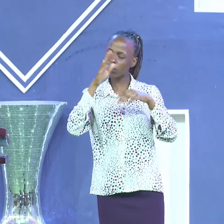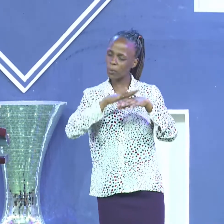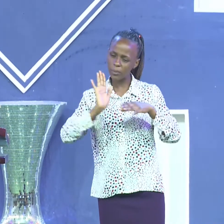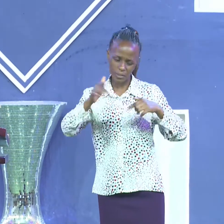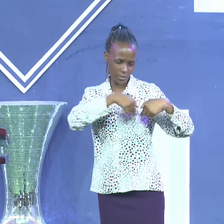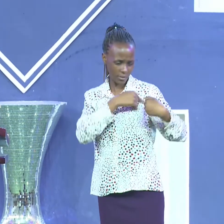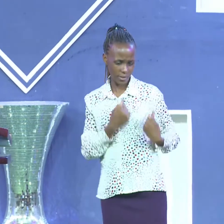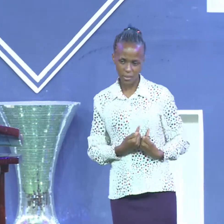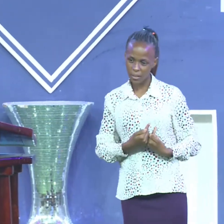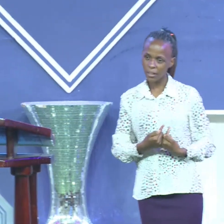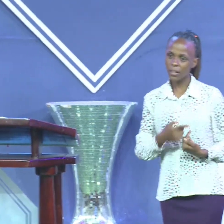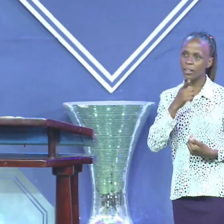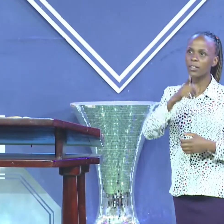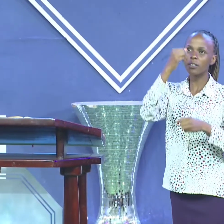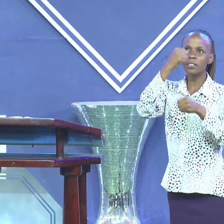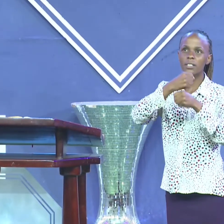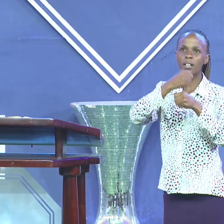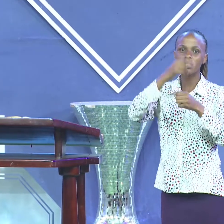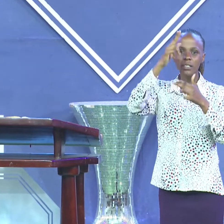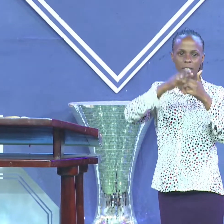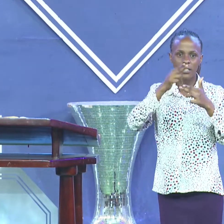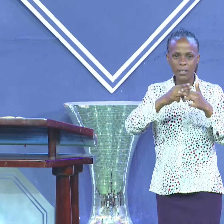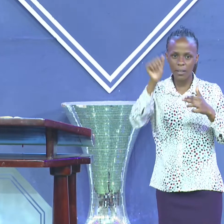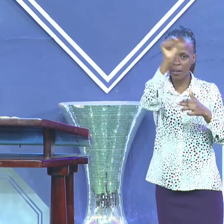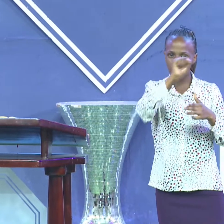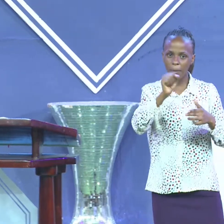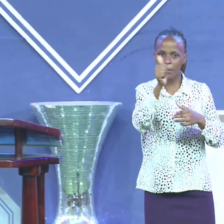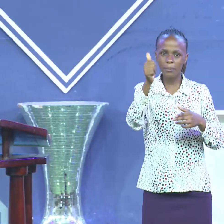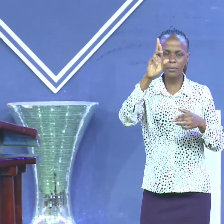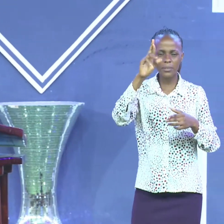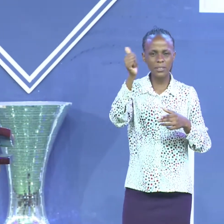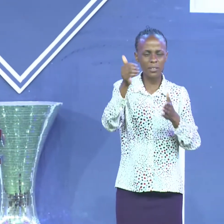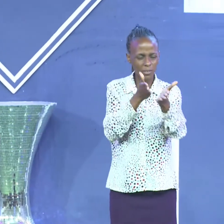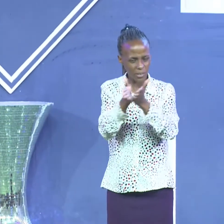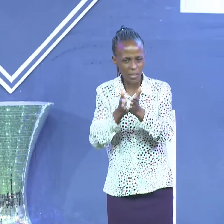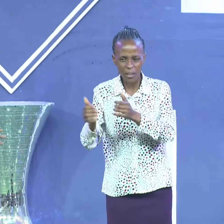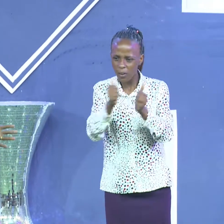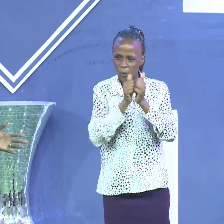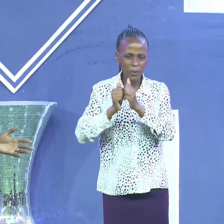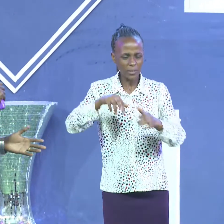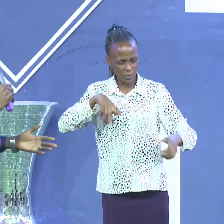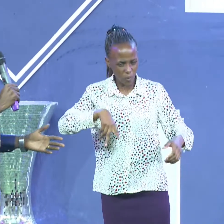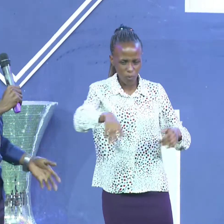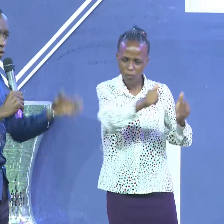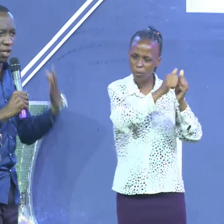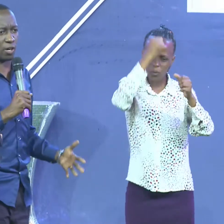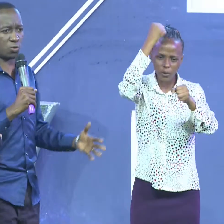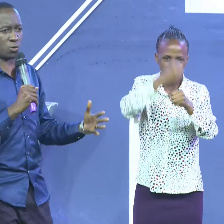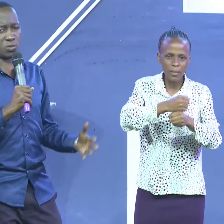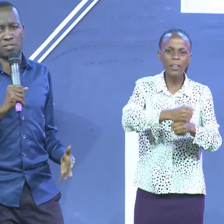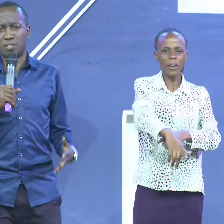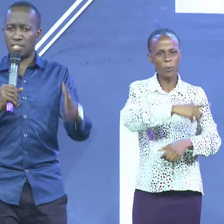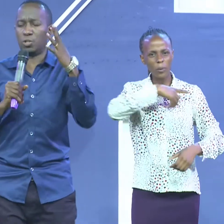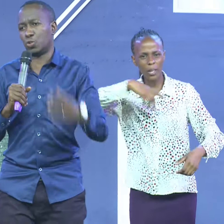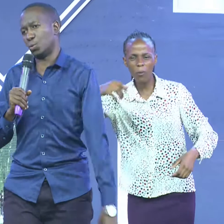over my heart. There is a girl called Sarah. We used to serve with her. We used to move with